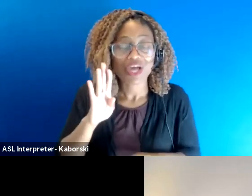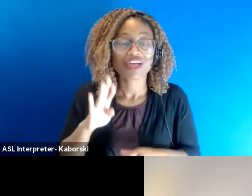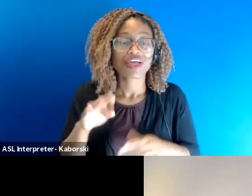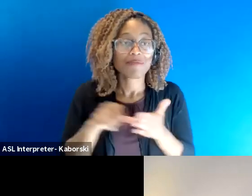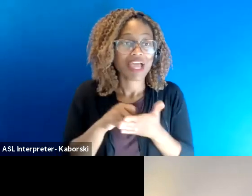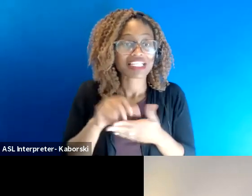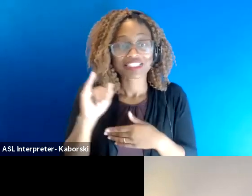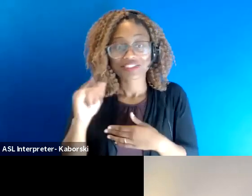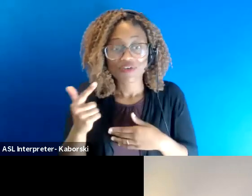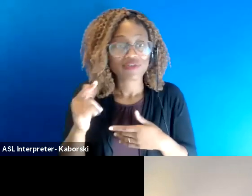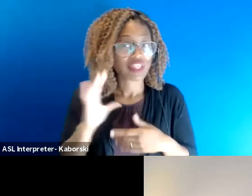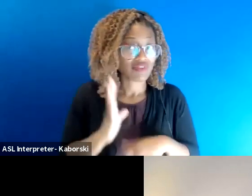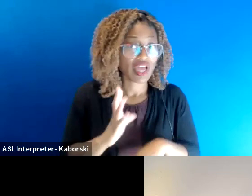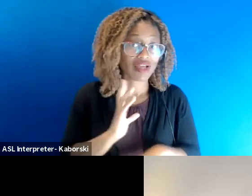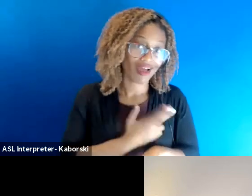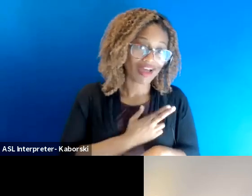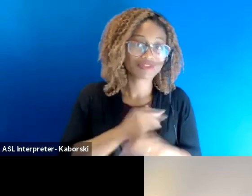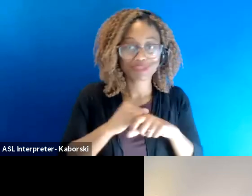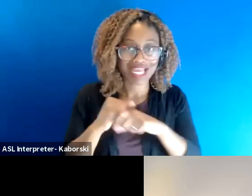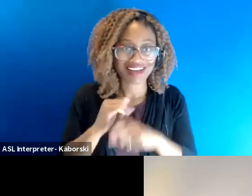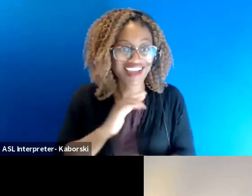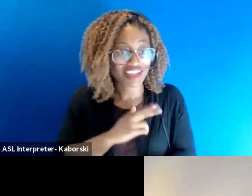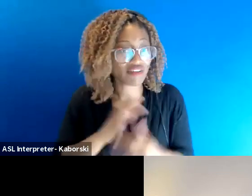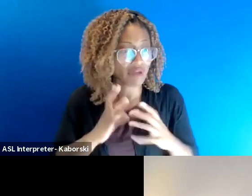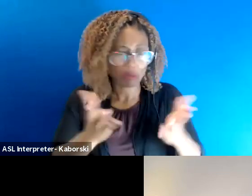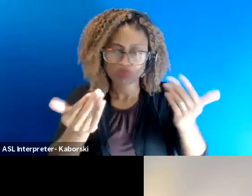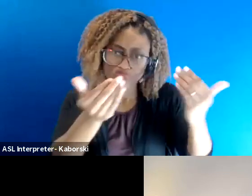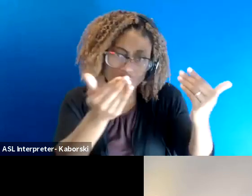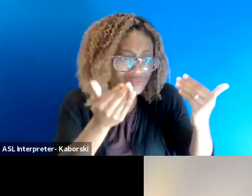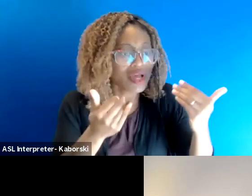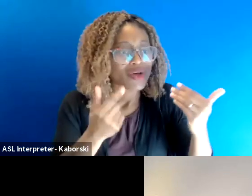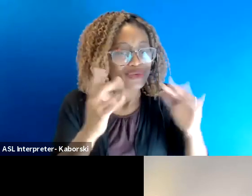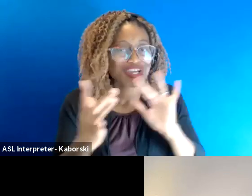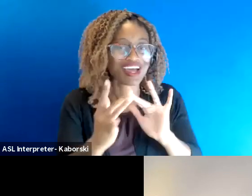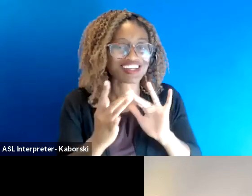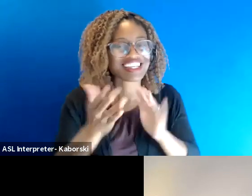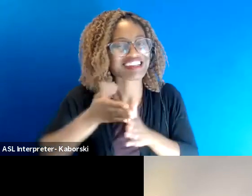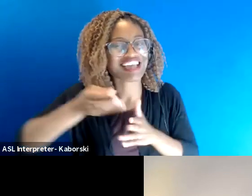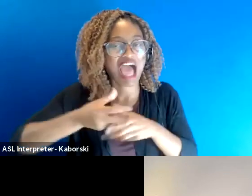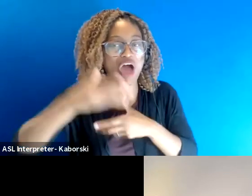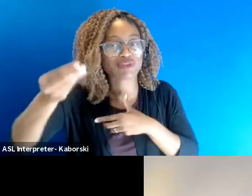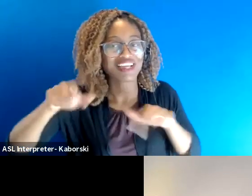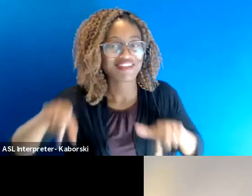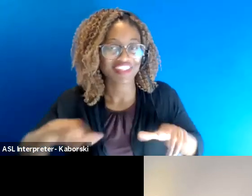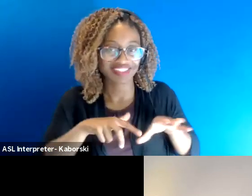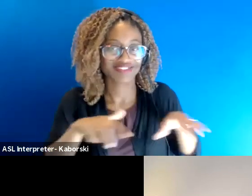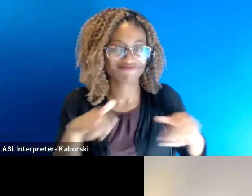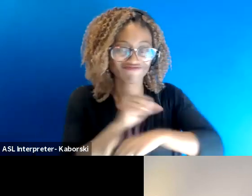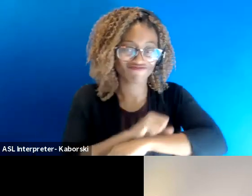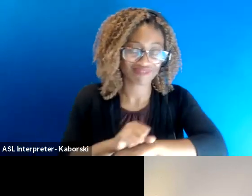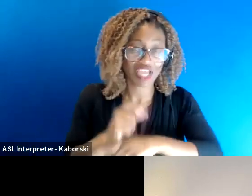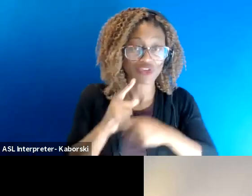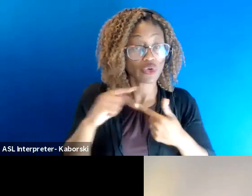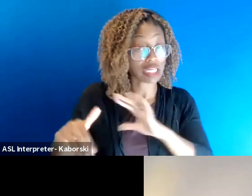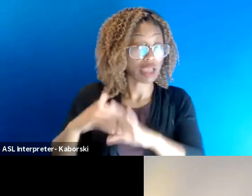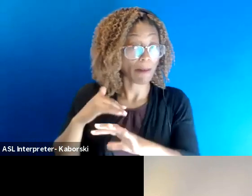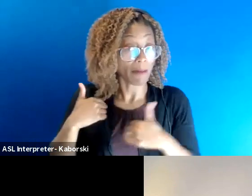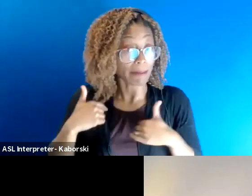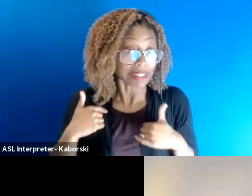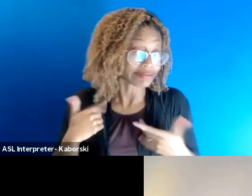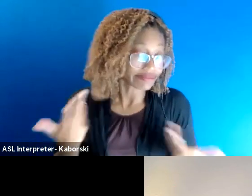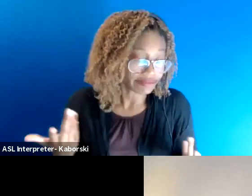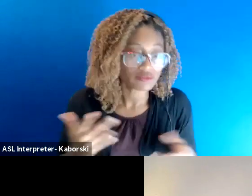Instagram, which is also Us Protecting Us, you're more than welcome to do that. Or also you can send us an email,